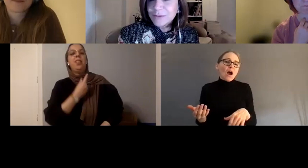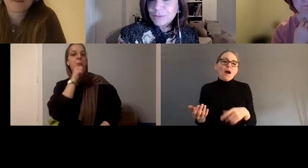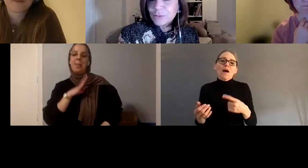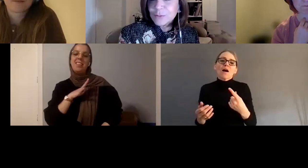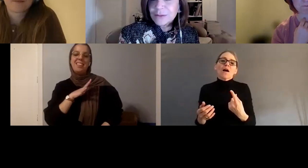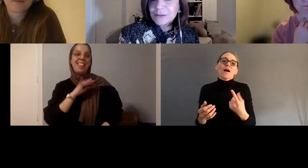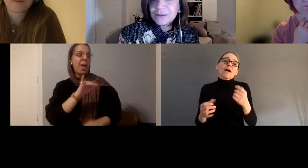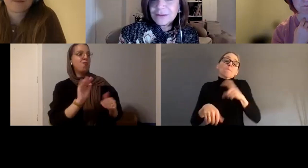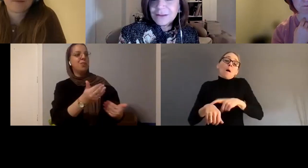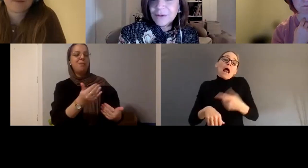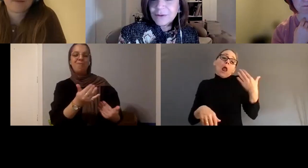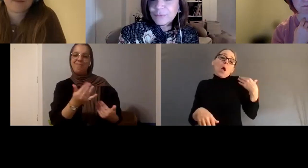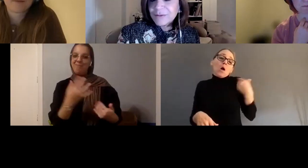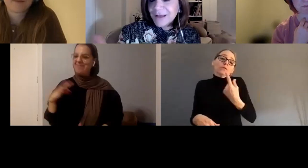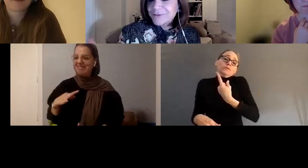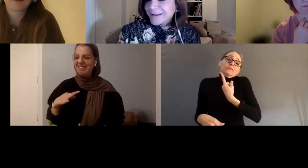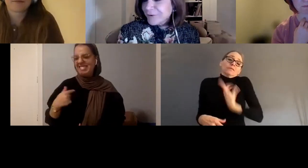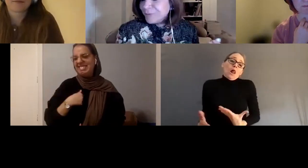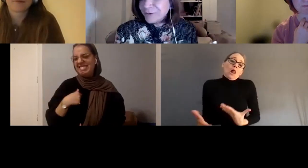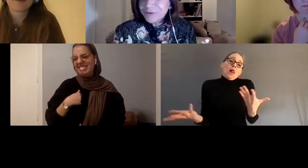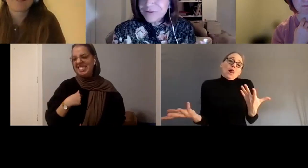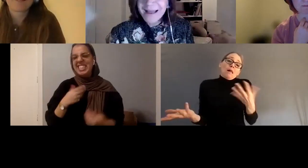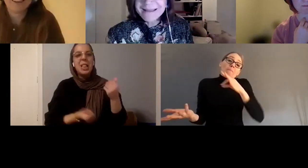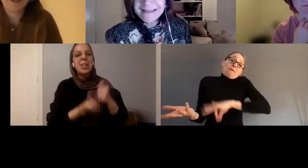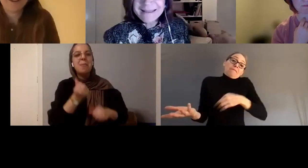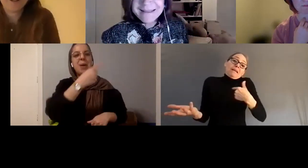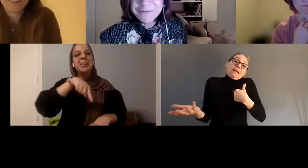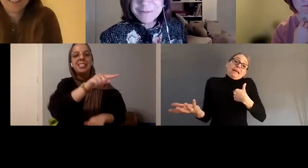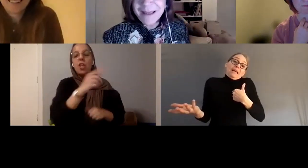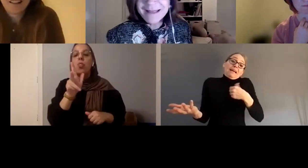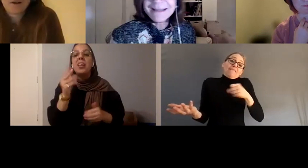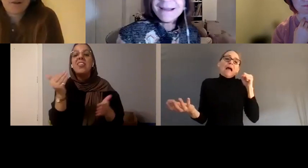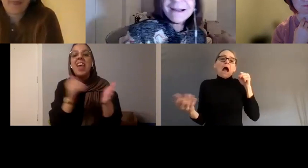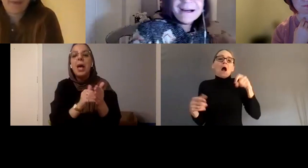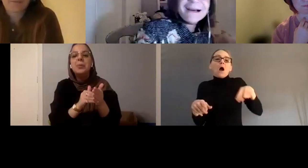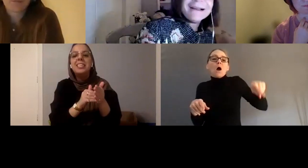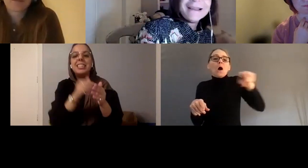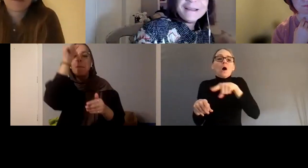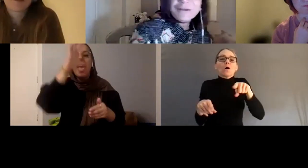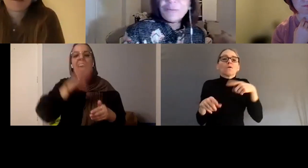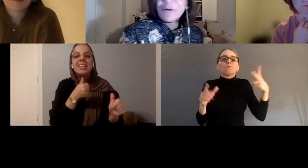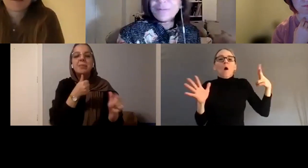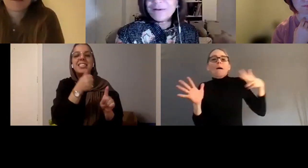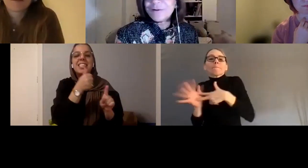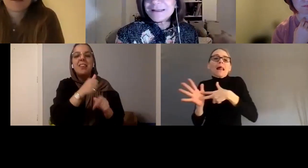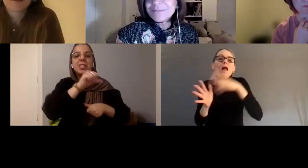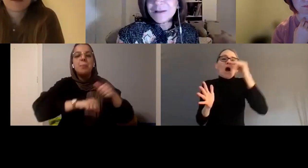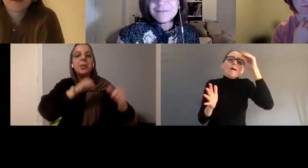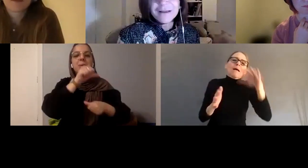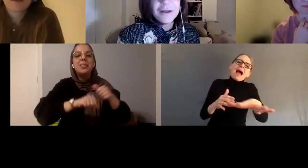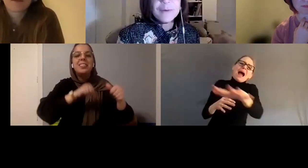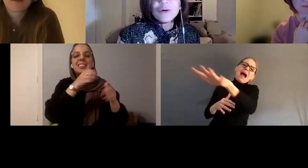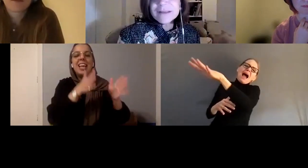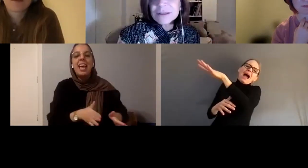woman in the room, and among 3,000 computer scientists who were men, you know, brought me a very deep